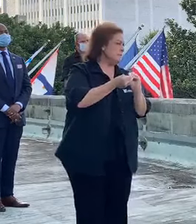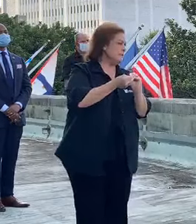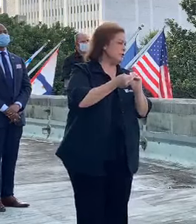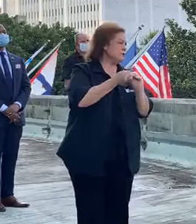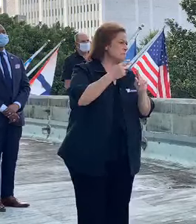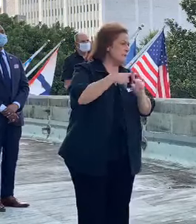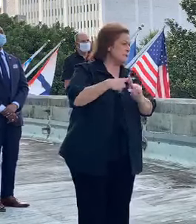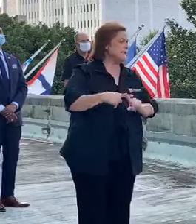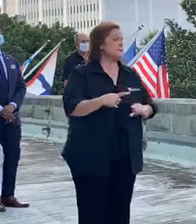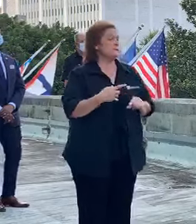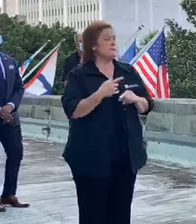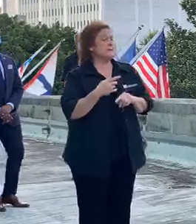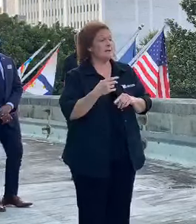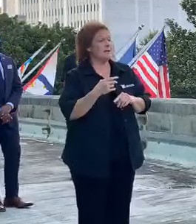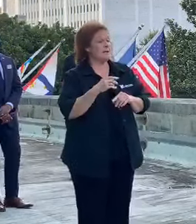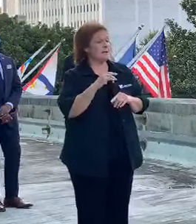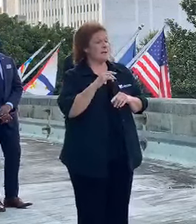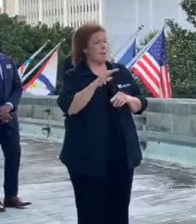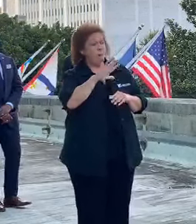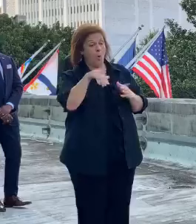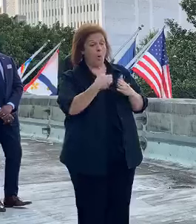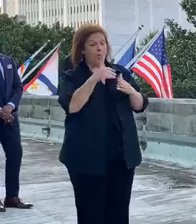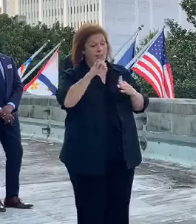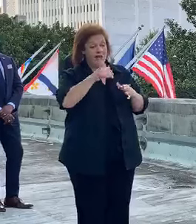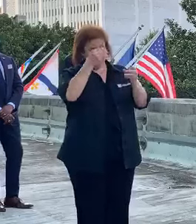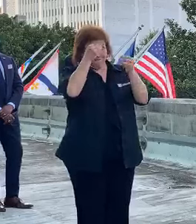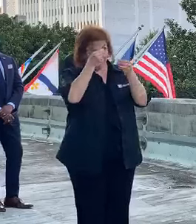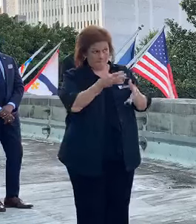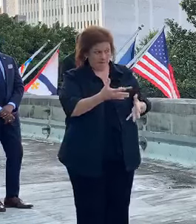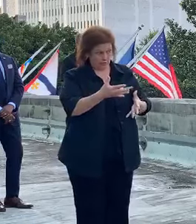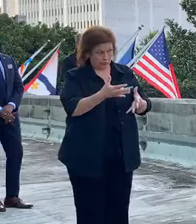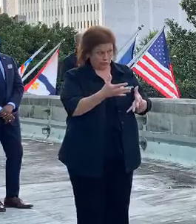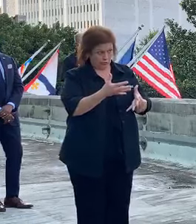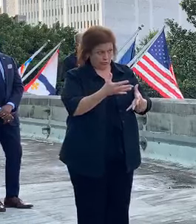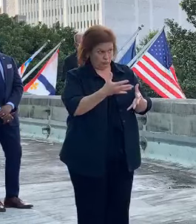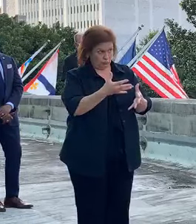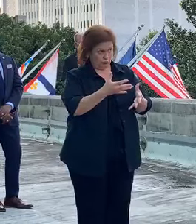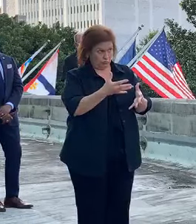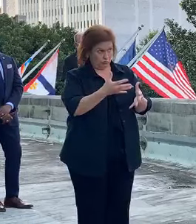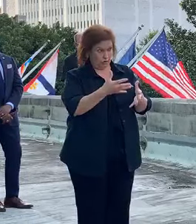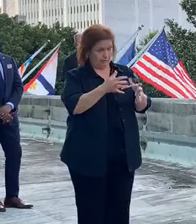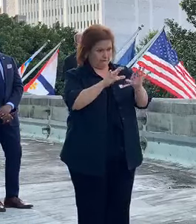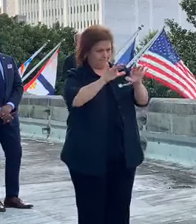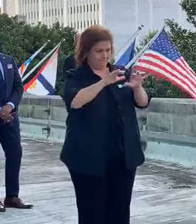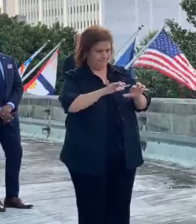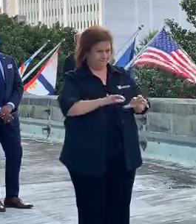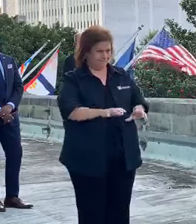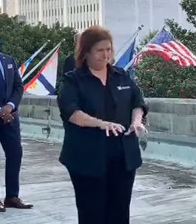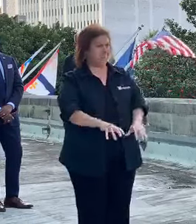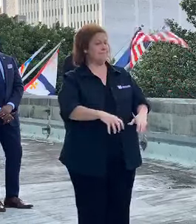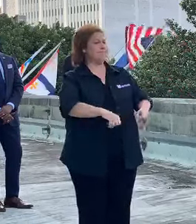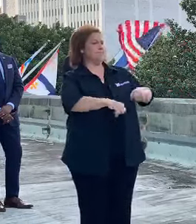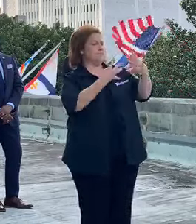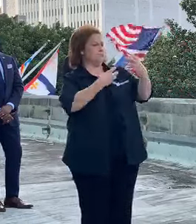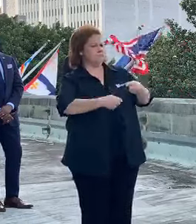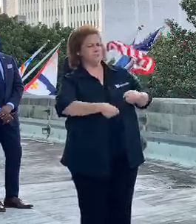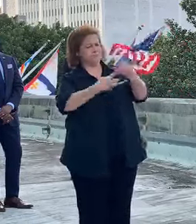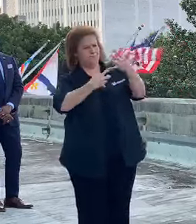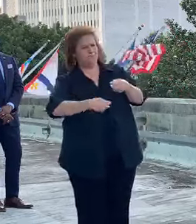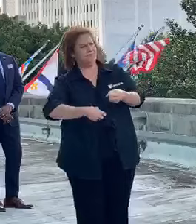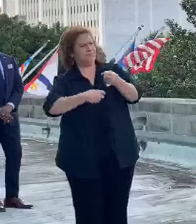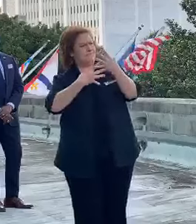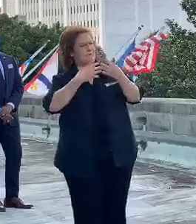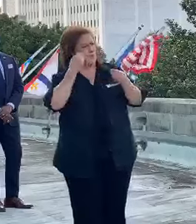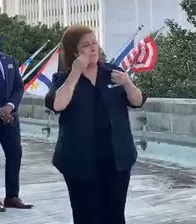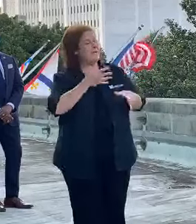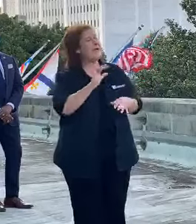So all of these get fed into a dashboard that will update in real time, just as